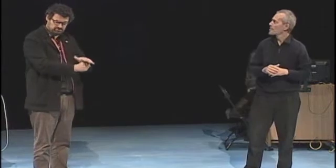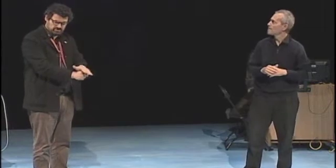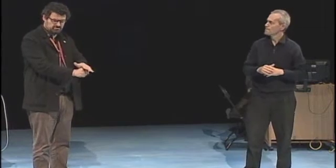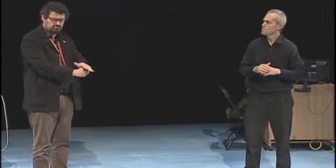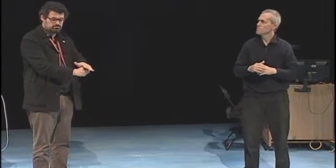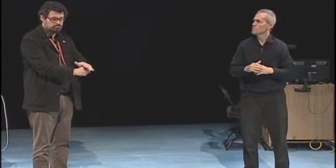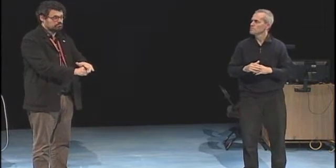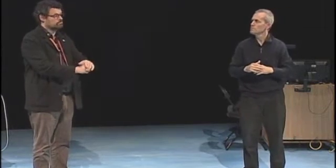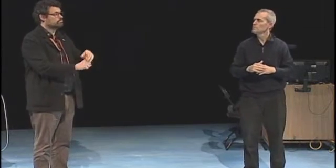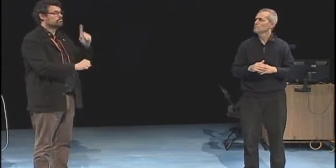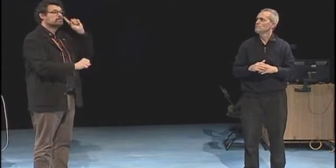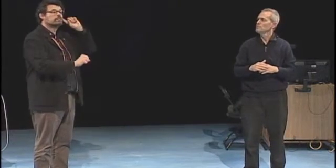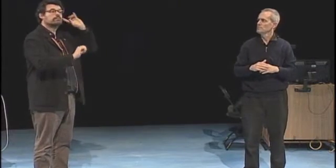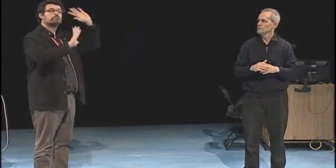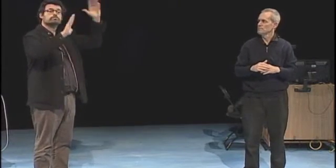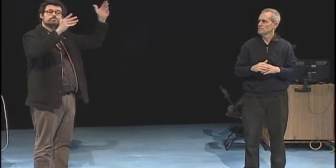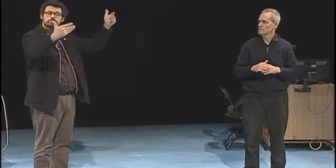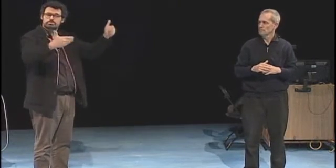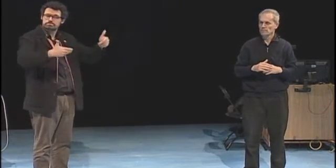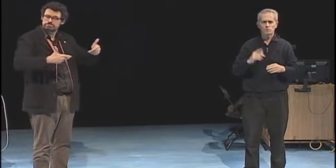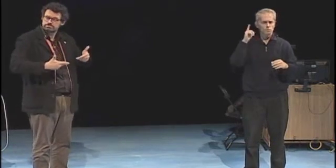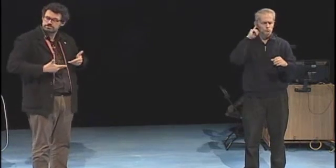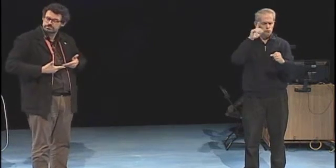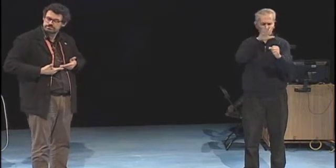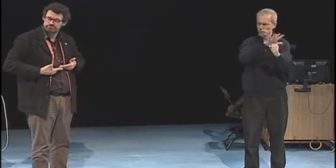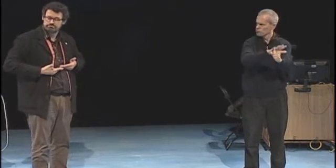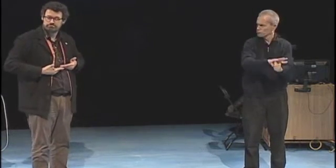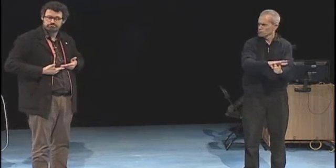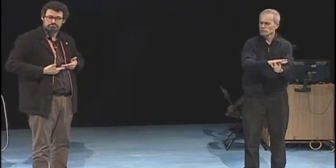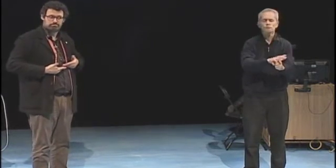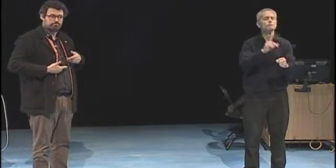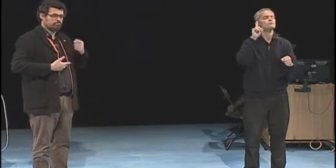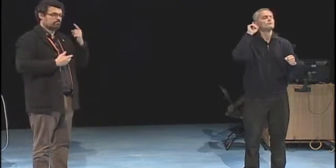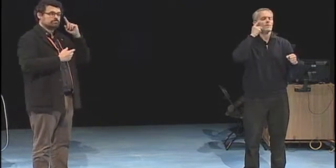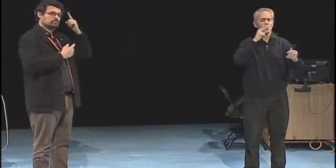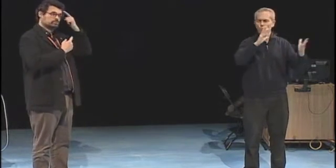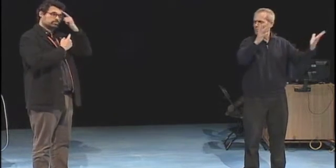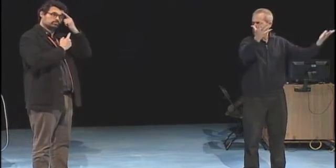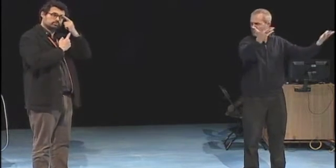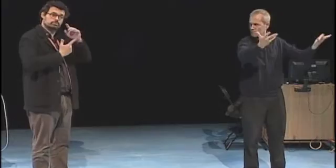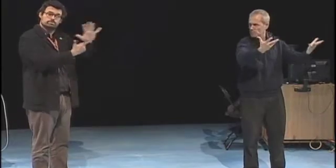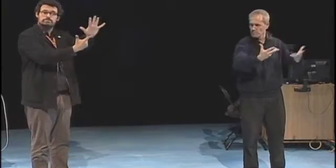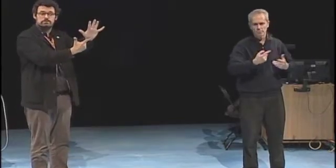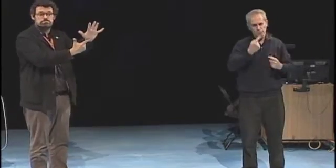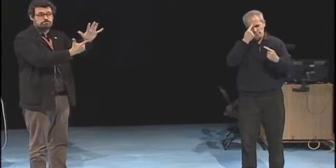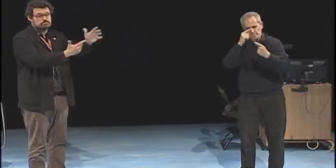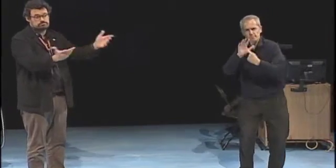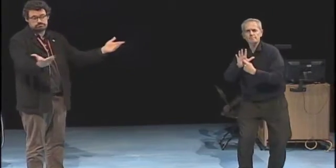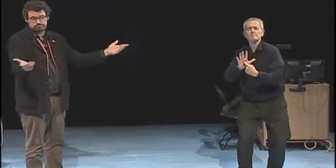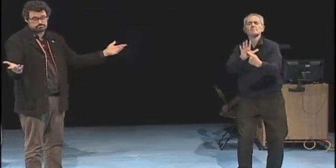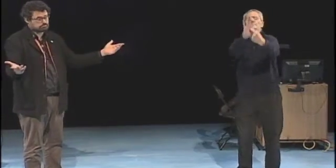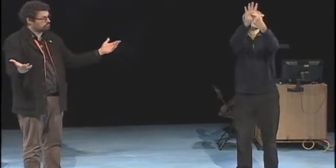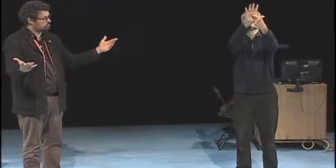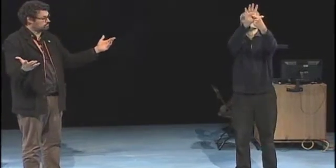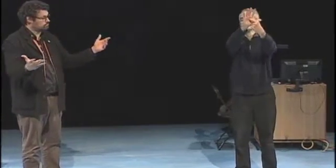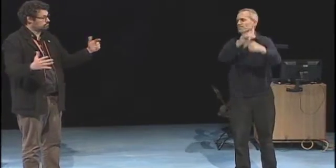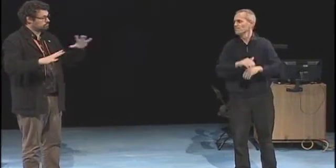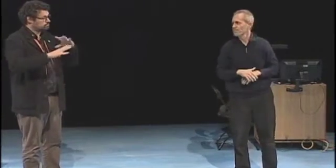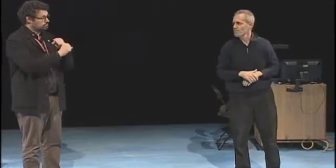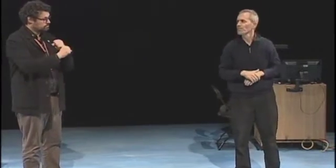Surdism's manifesto incorporates three major ideas: oppression of the deaf and